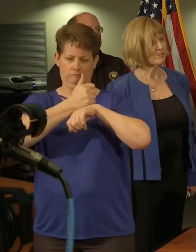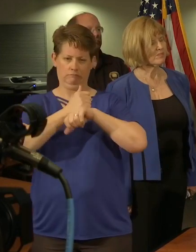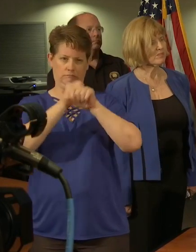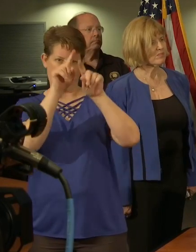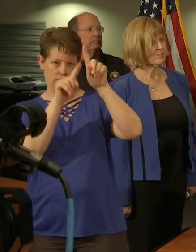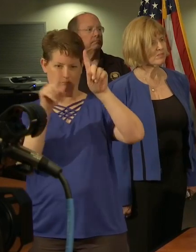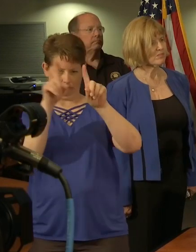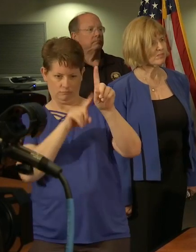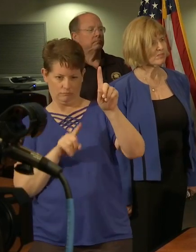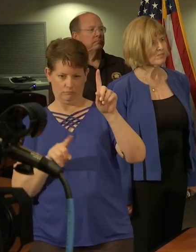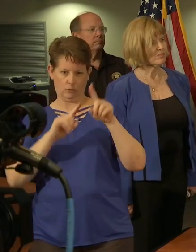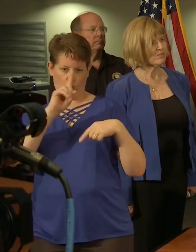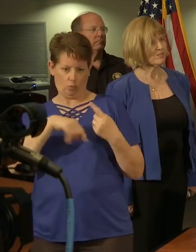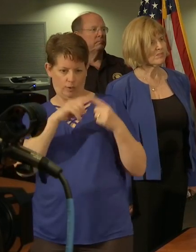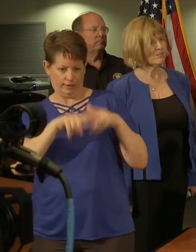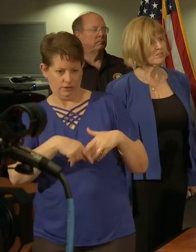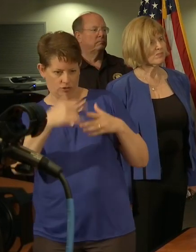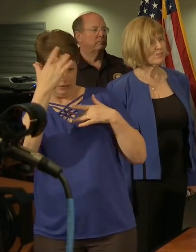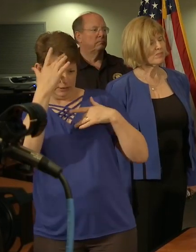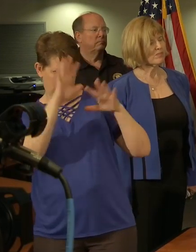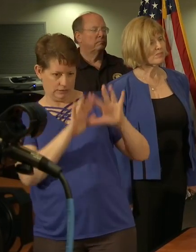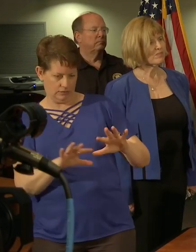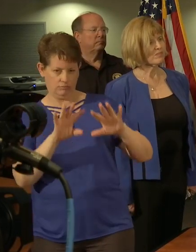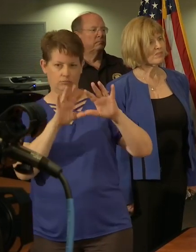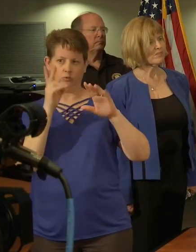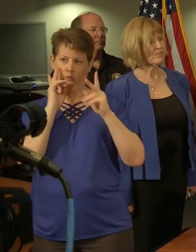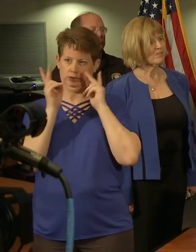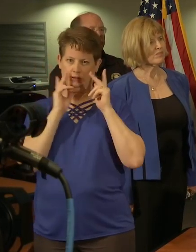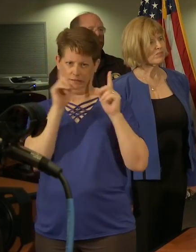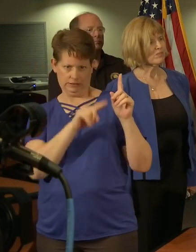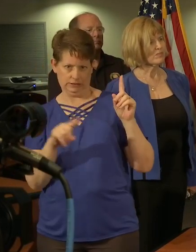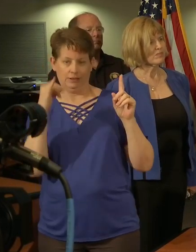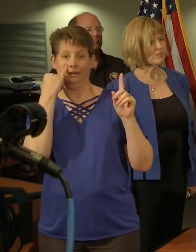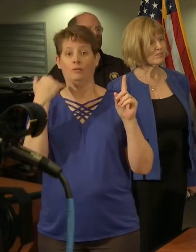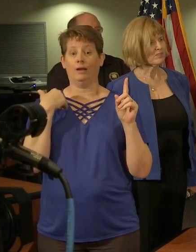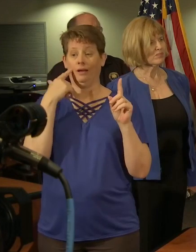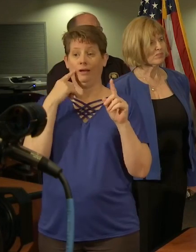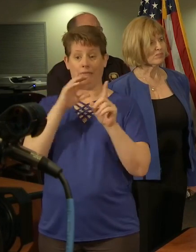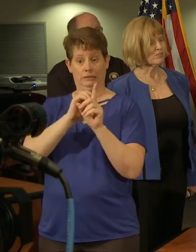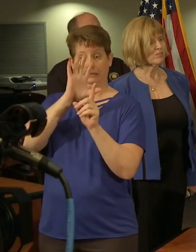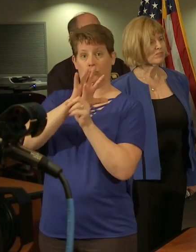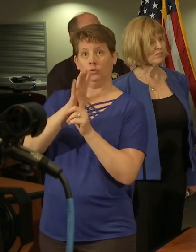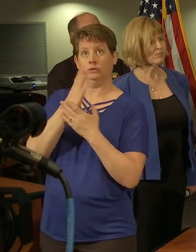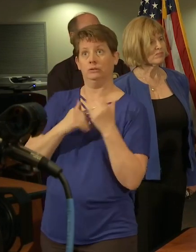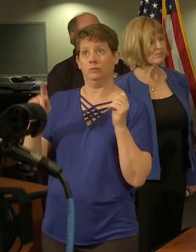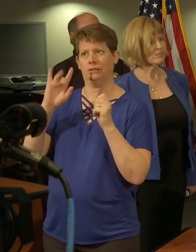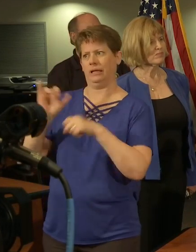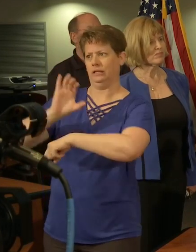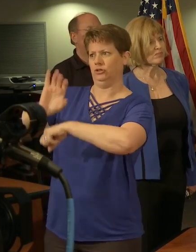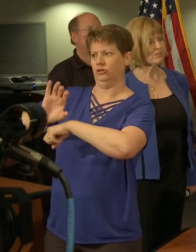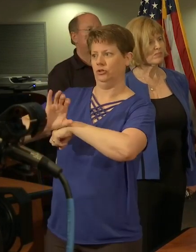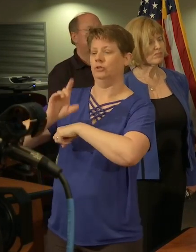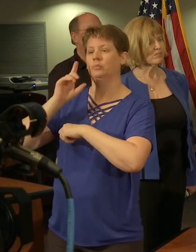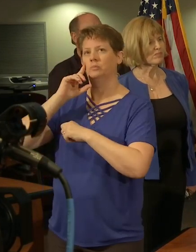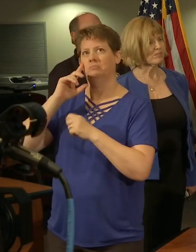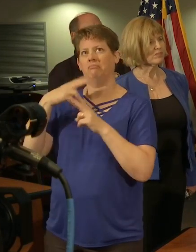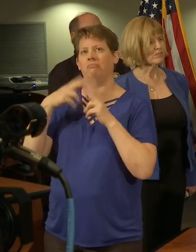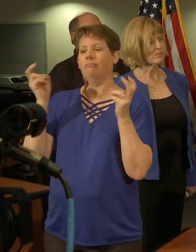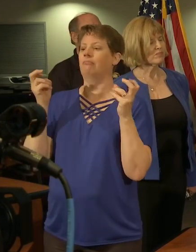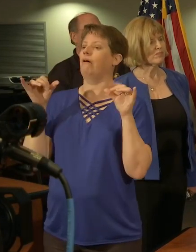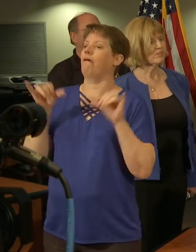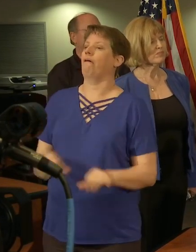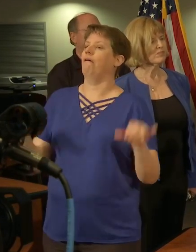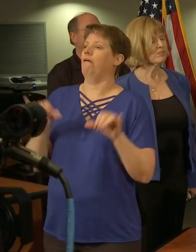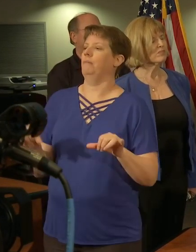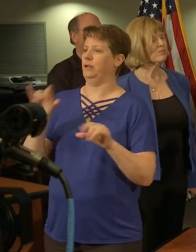on their onsets of illness. And so if there is an exposure in a setting like a church, we would call that a common source exposure.